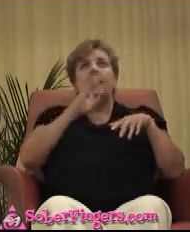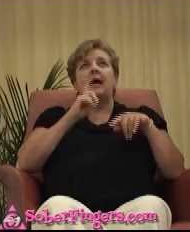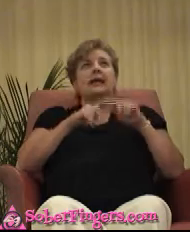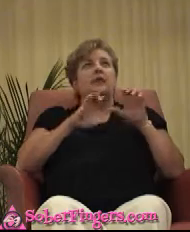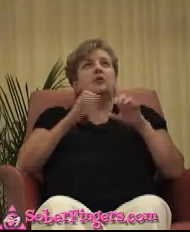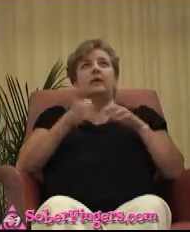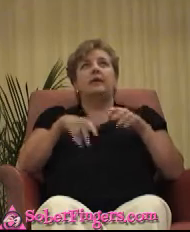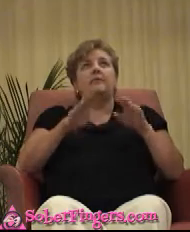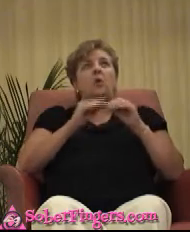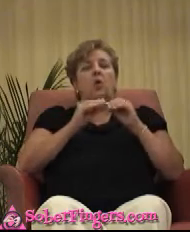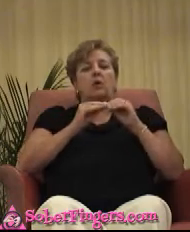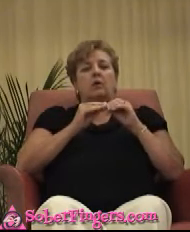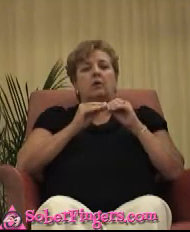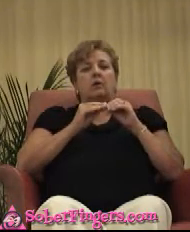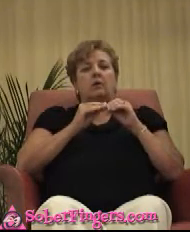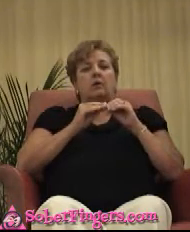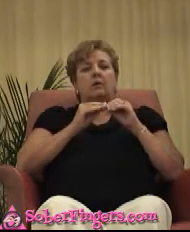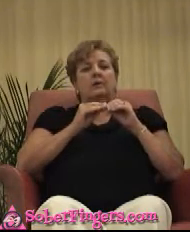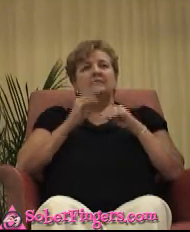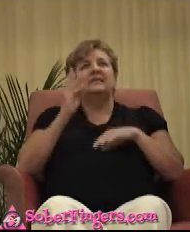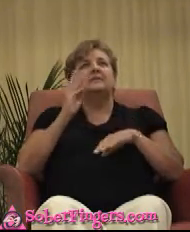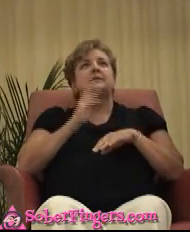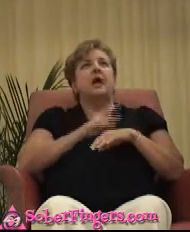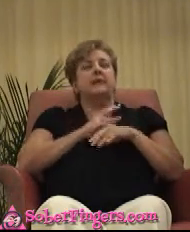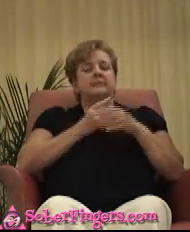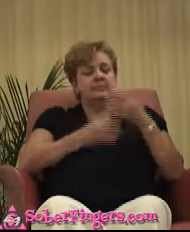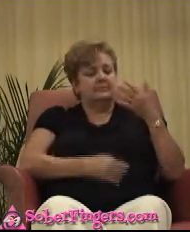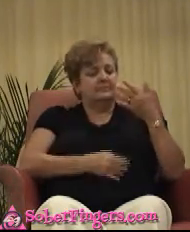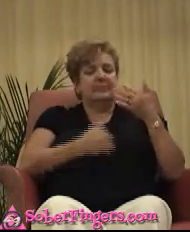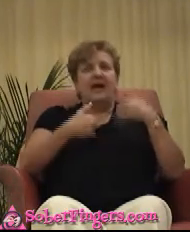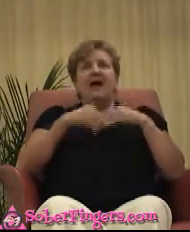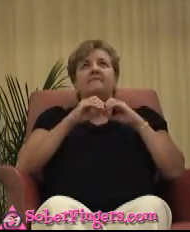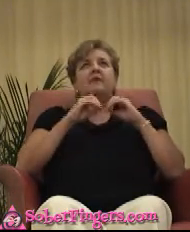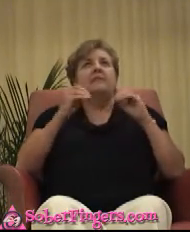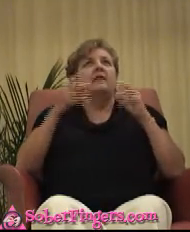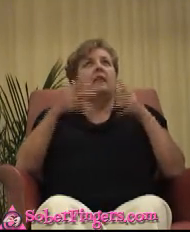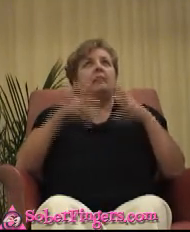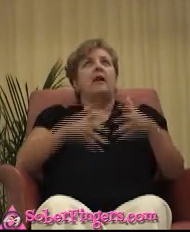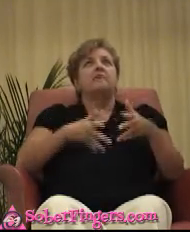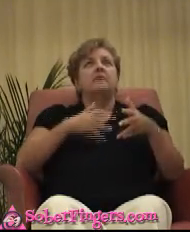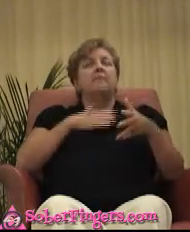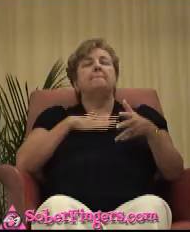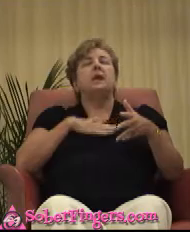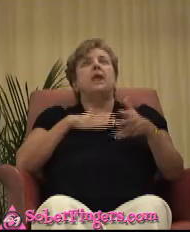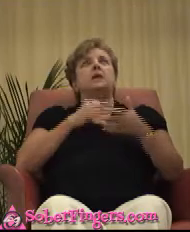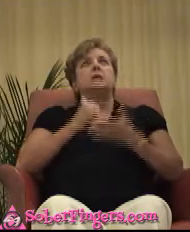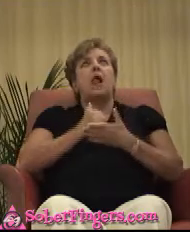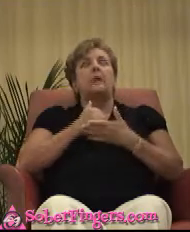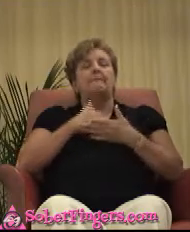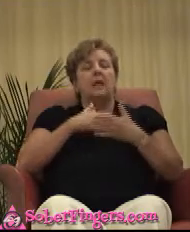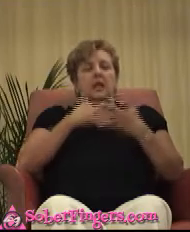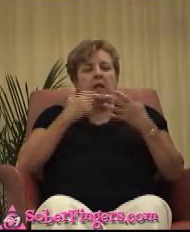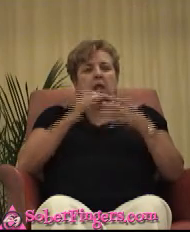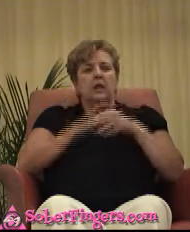6 times, I got nothing left. Can't do it one more time. I'll do it one more time. Please help me. And I remember sleeping that